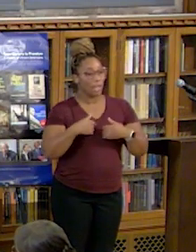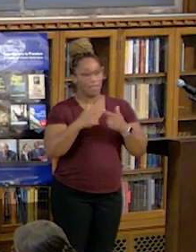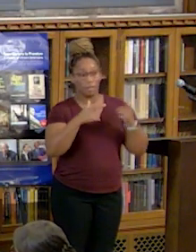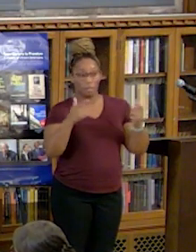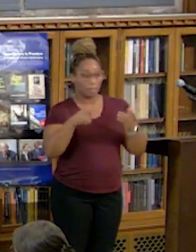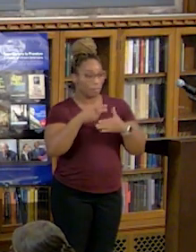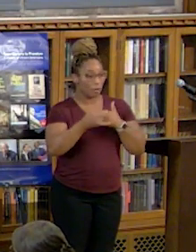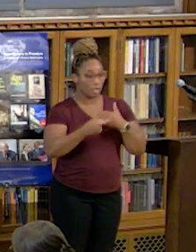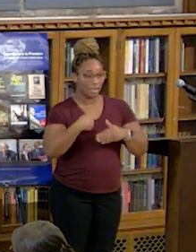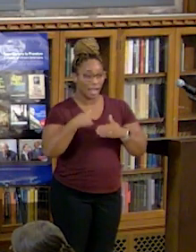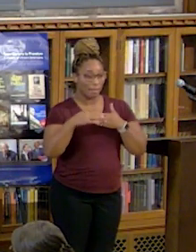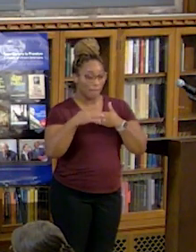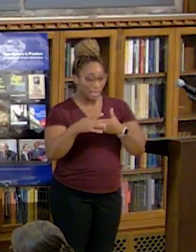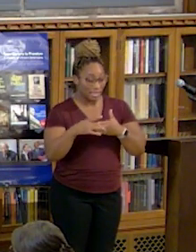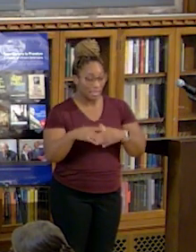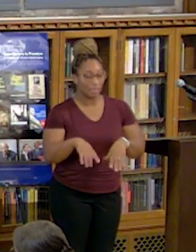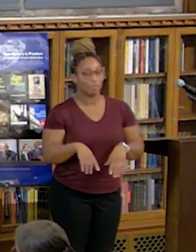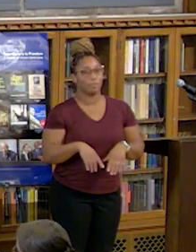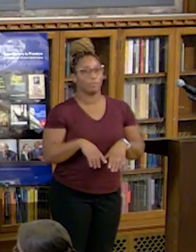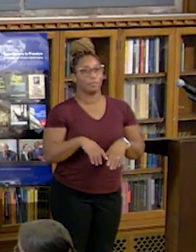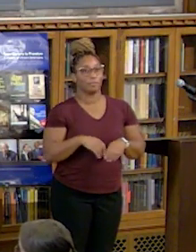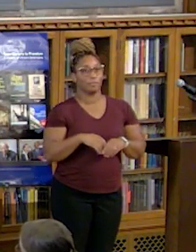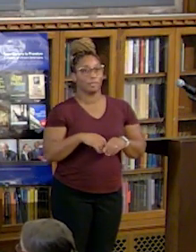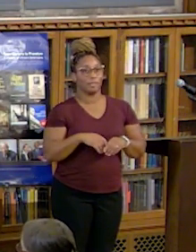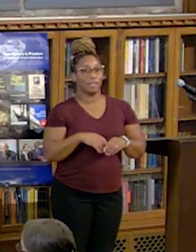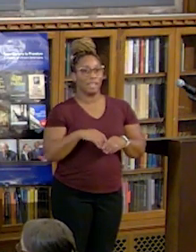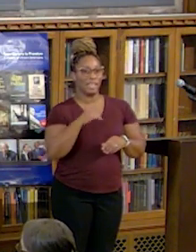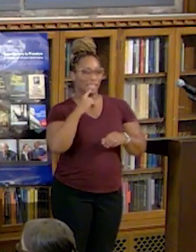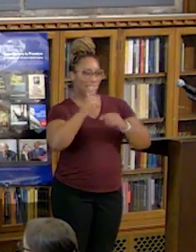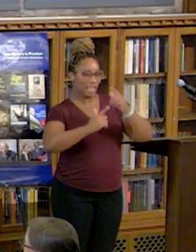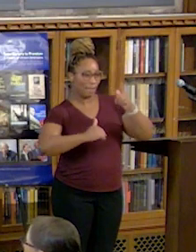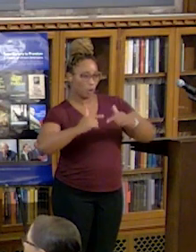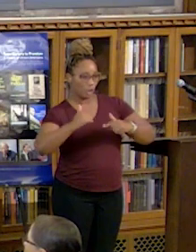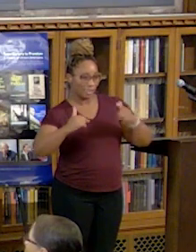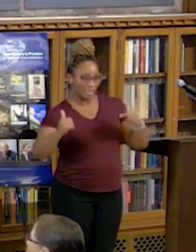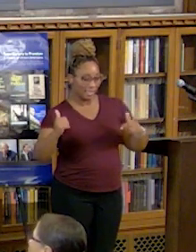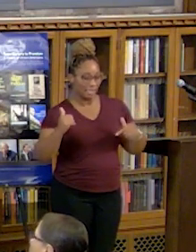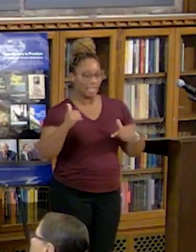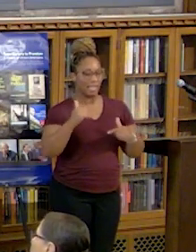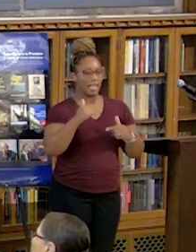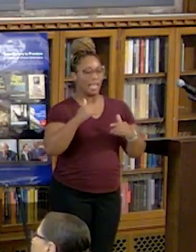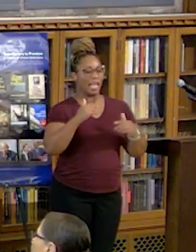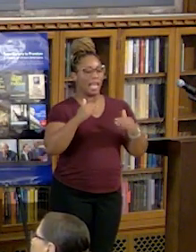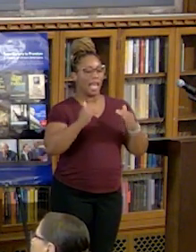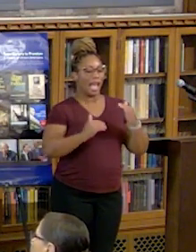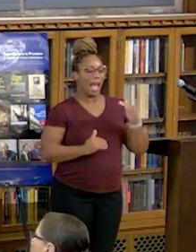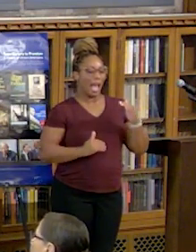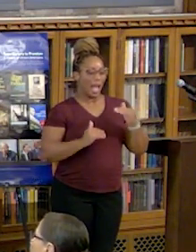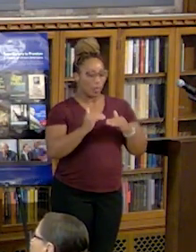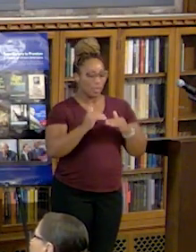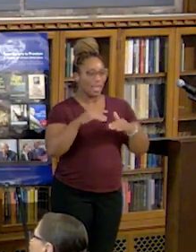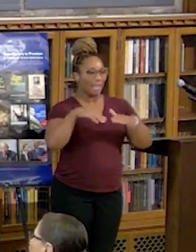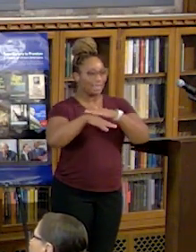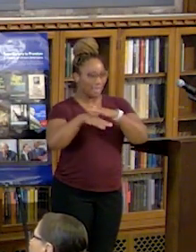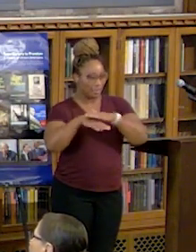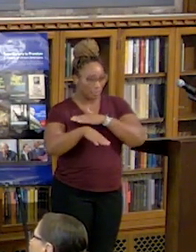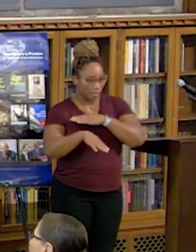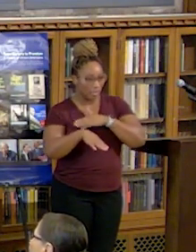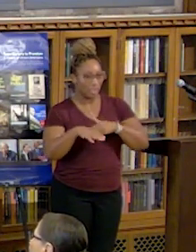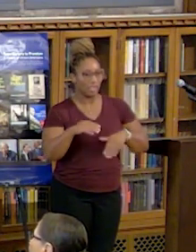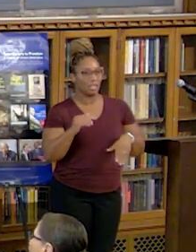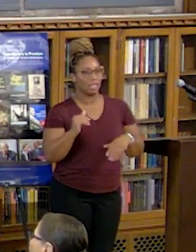that I'm leading that is um a diversity it's diversity Equity accessibility